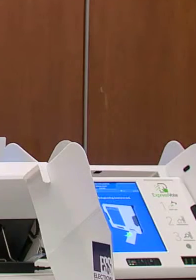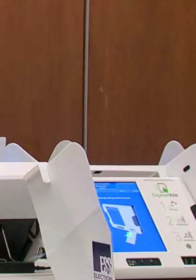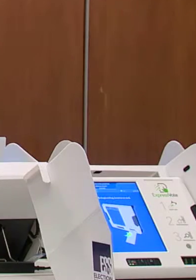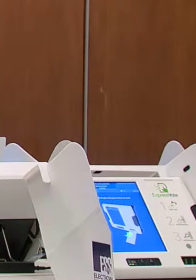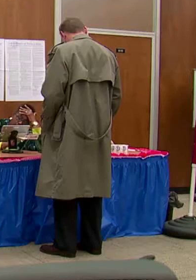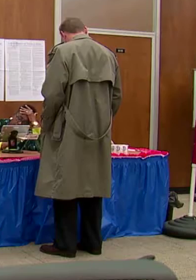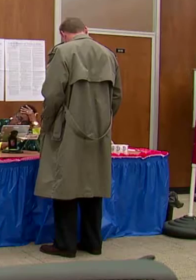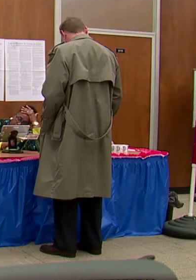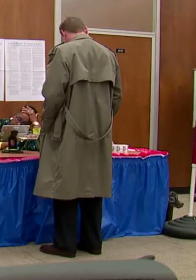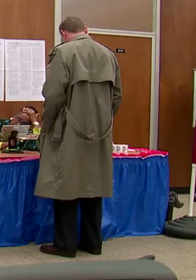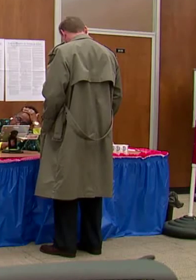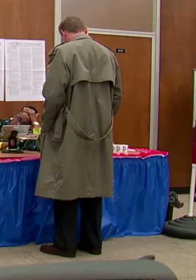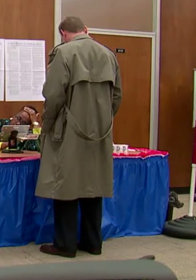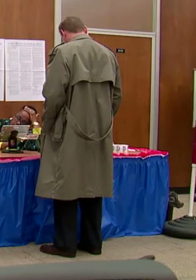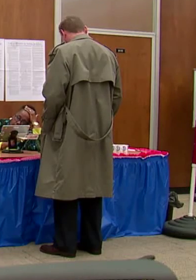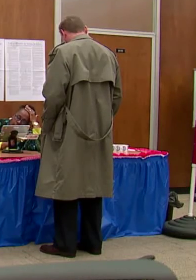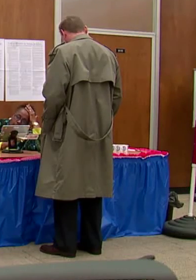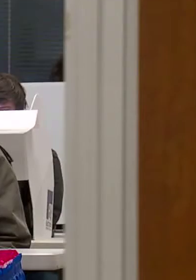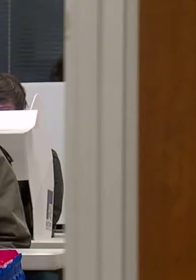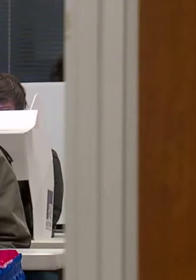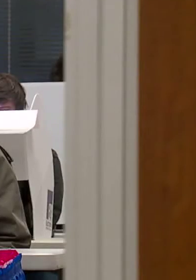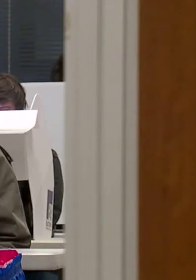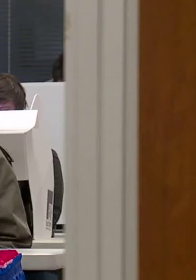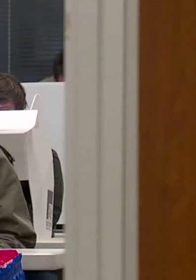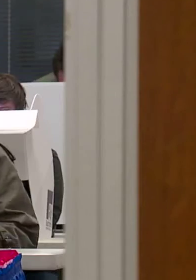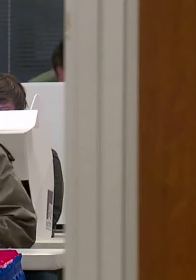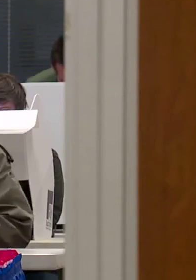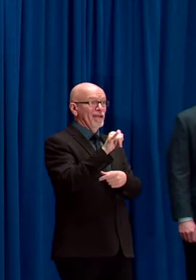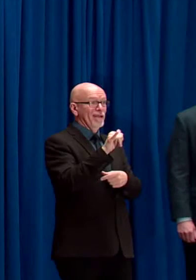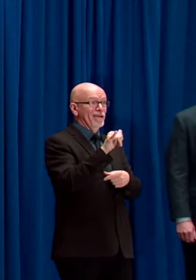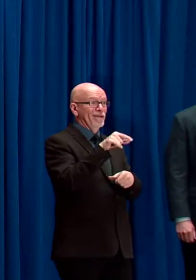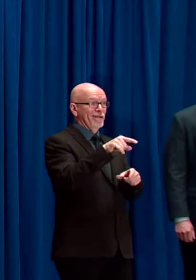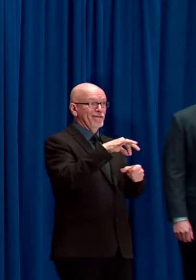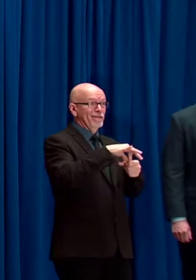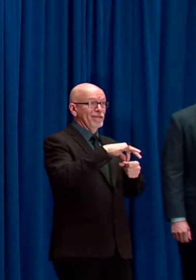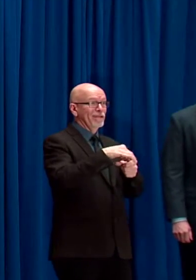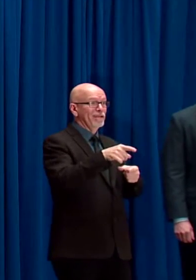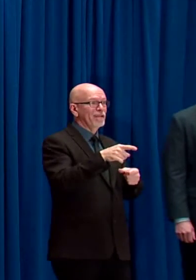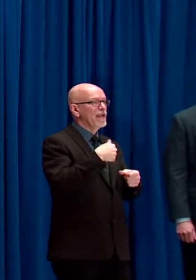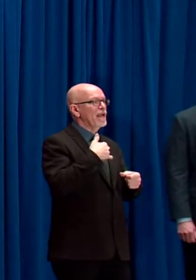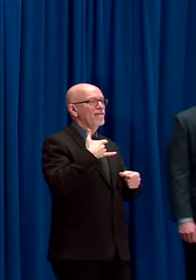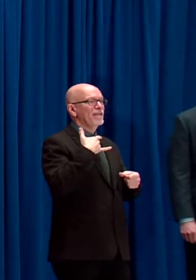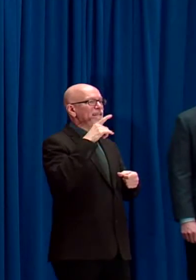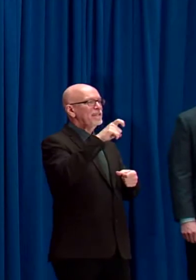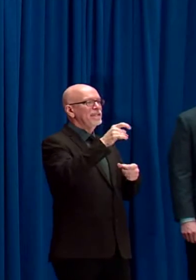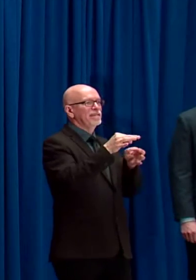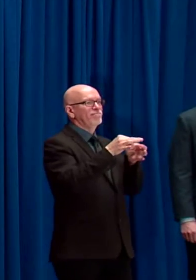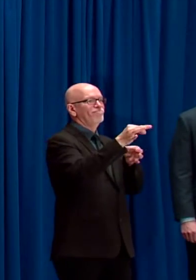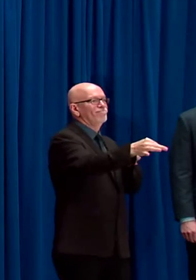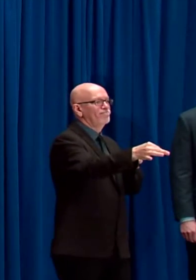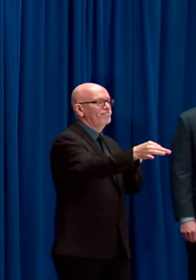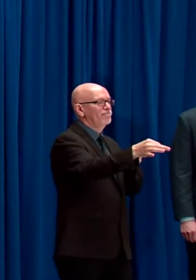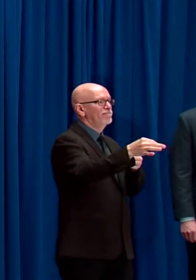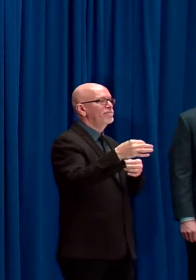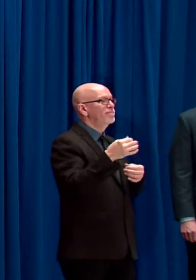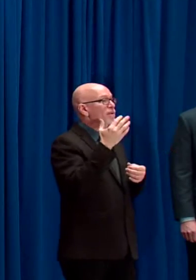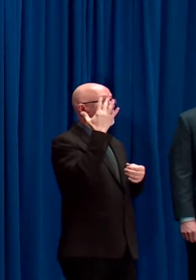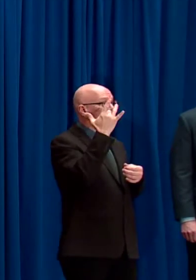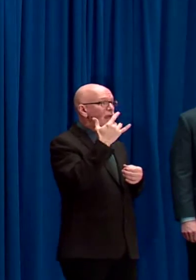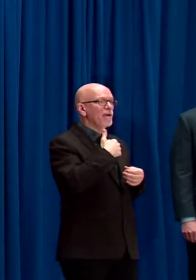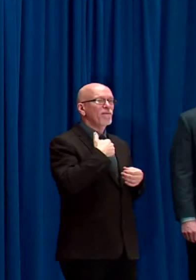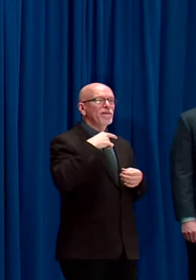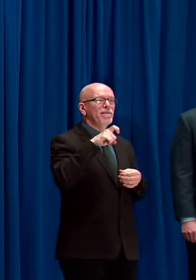he says this is the first time a primary has been delayed in the state. It needed to be pushed back in order to, again,